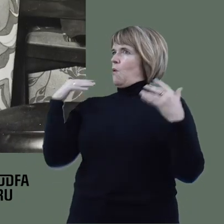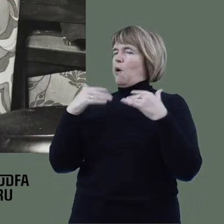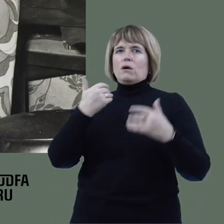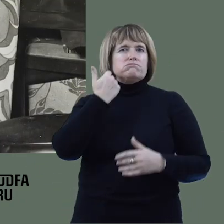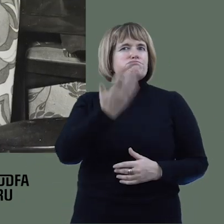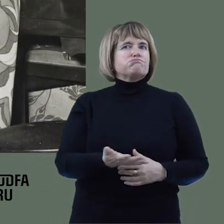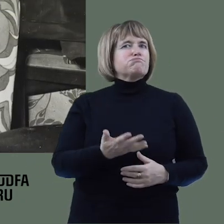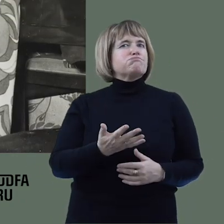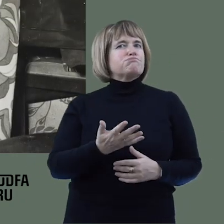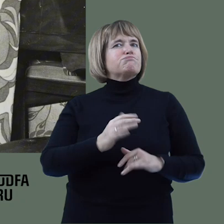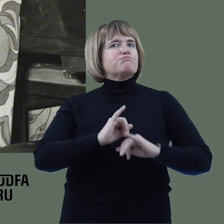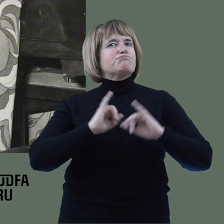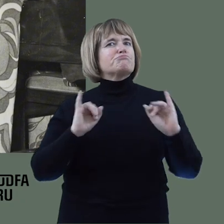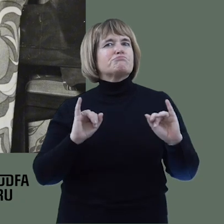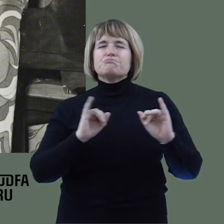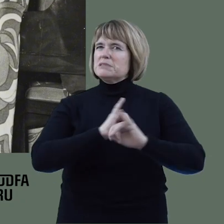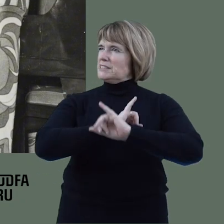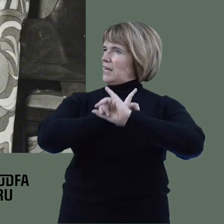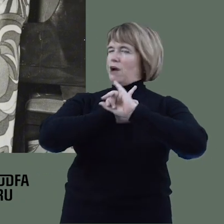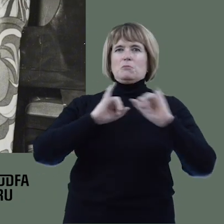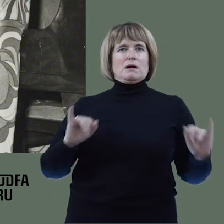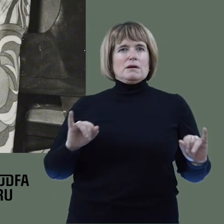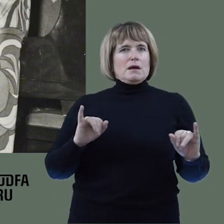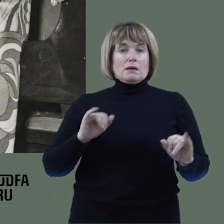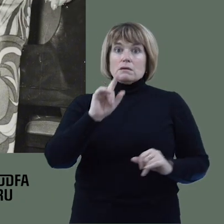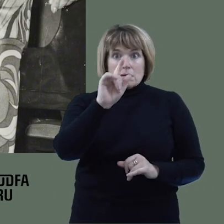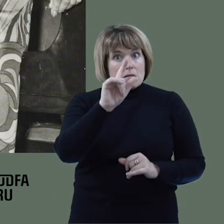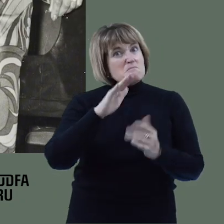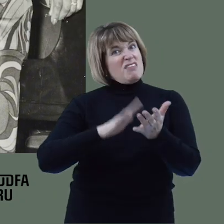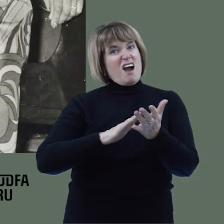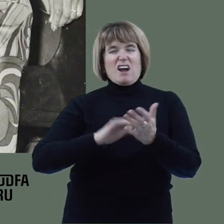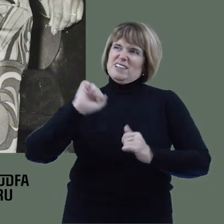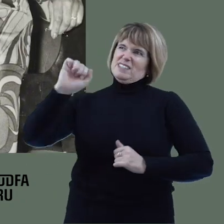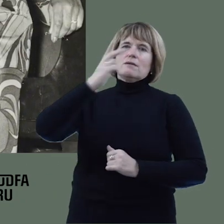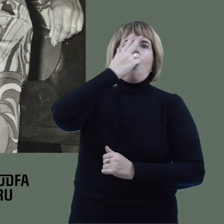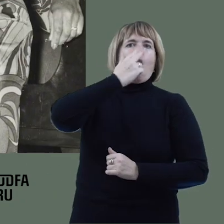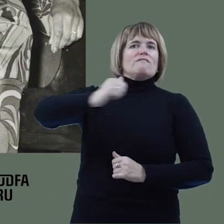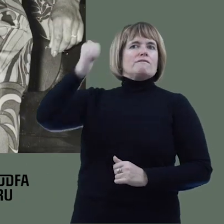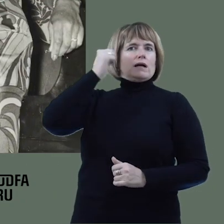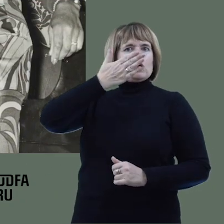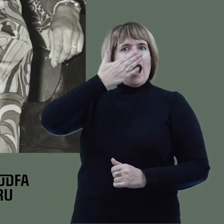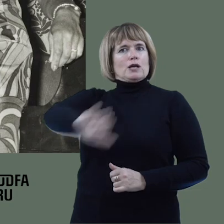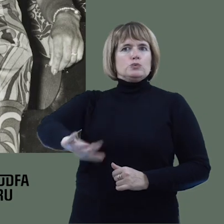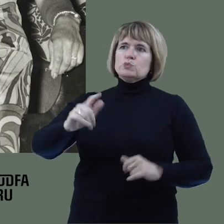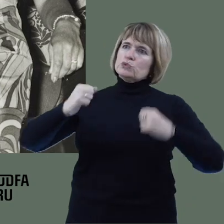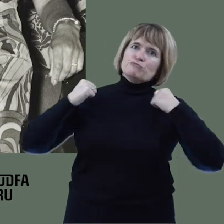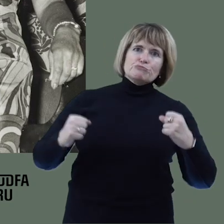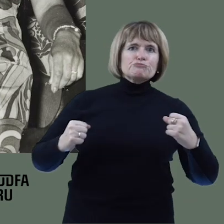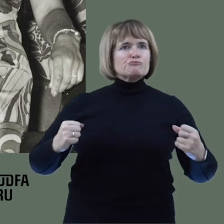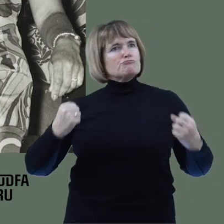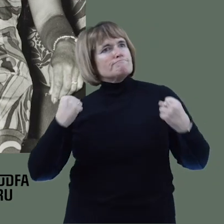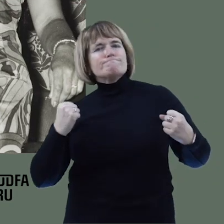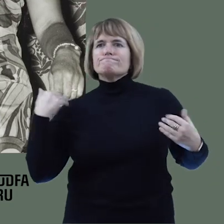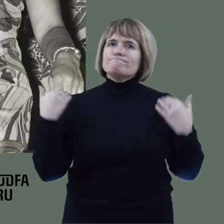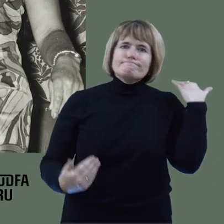war. Yes, it must have been terrible. But my mother was one of those